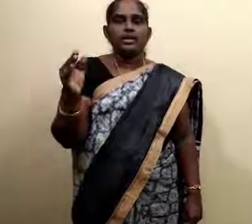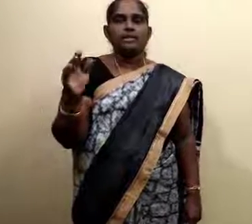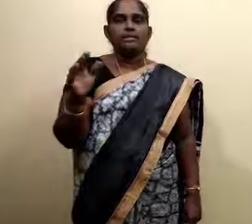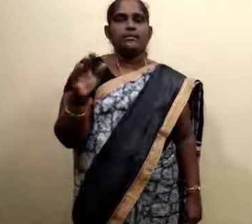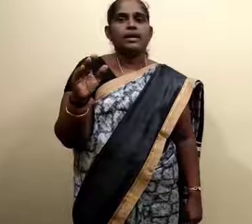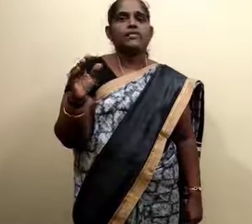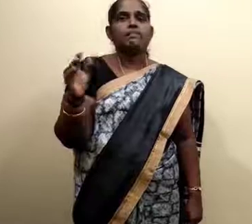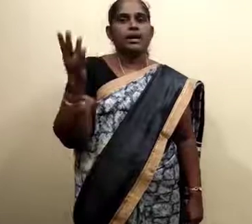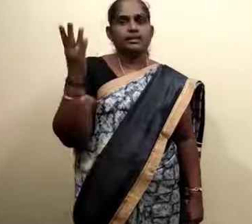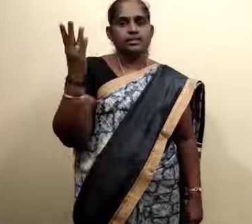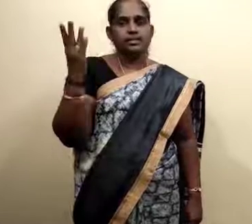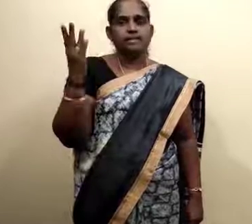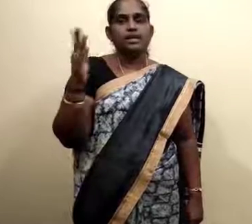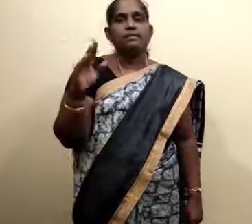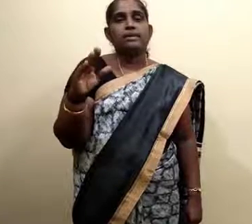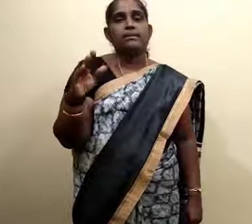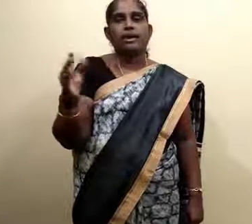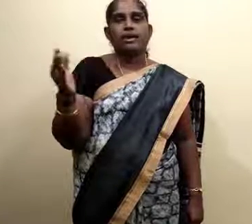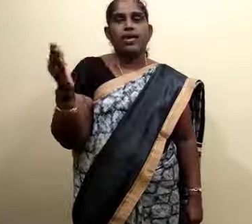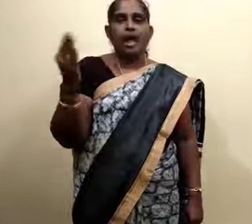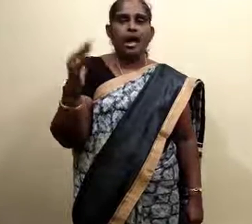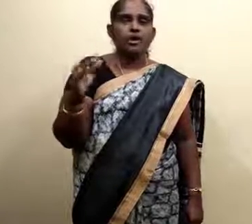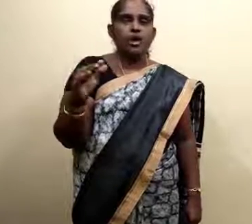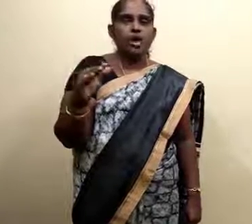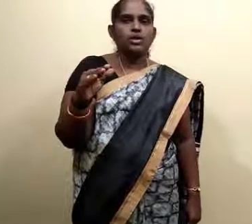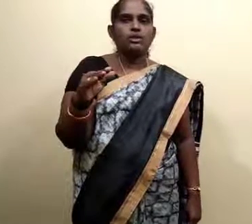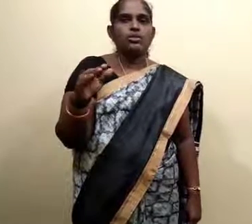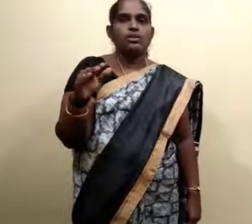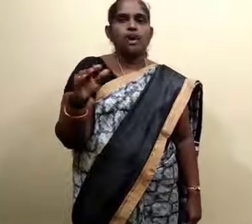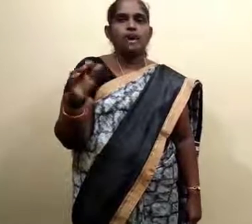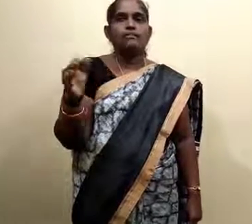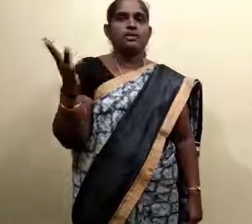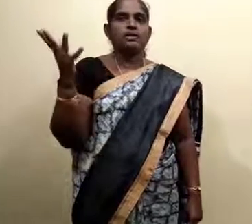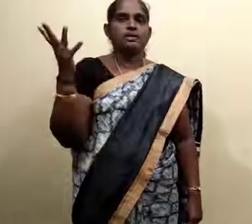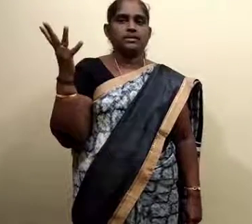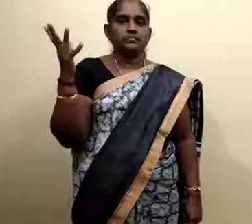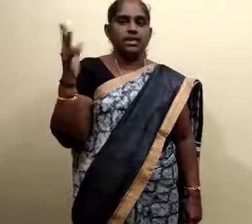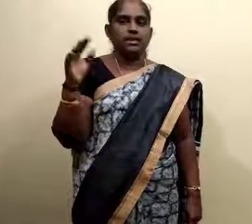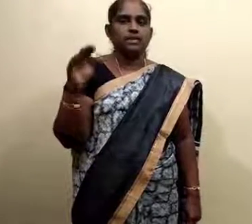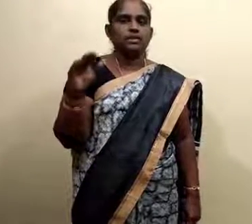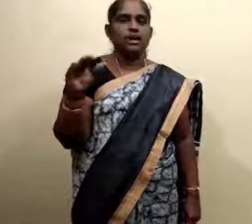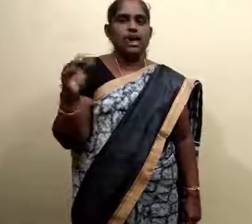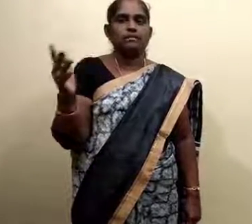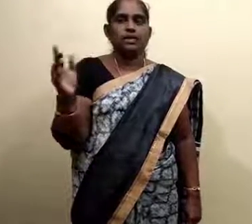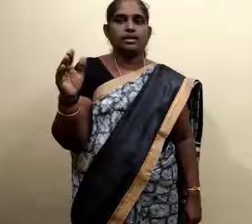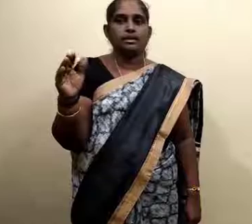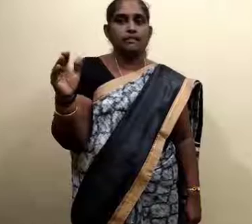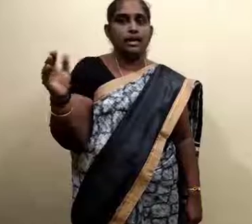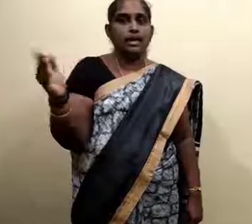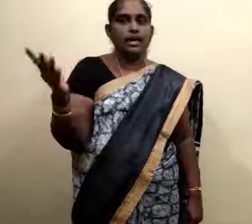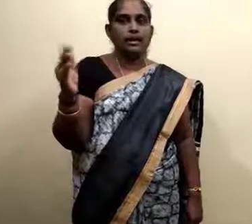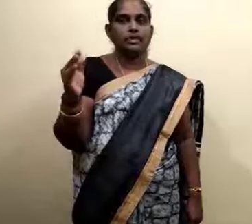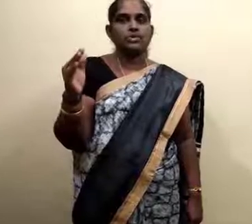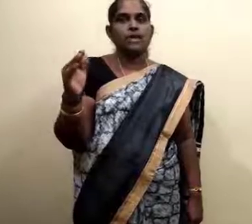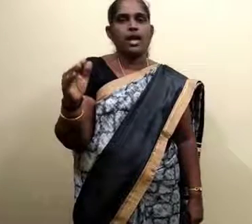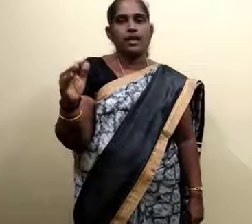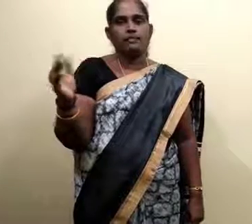That is Bremen. Understand? Bremen and also Hamburg. Bremen and also